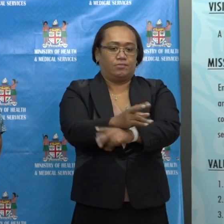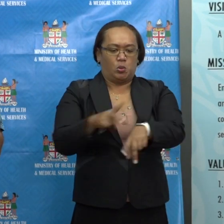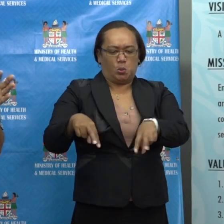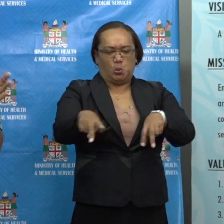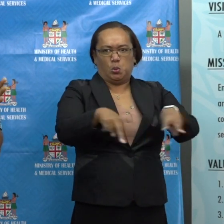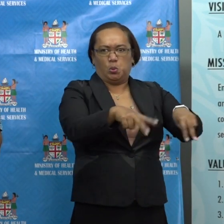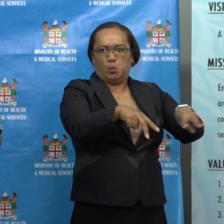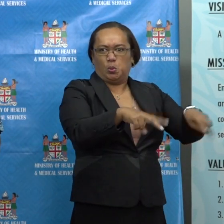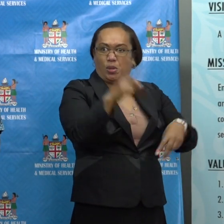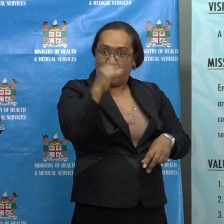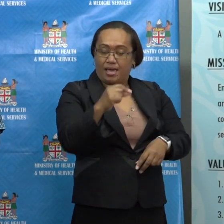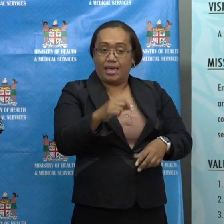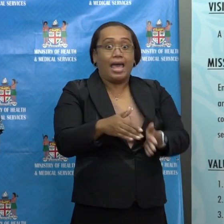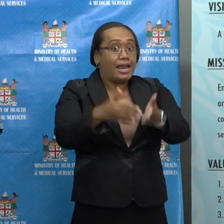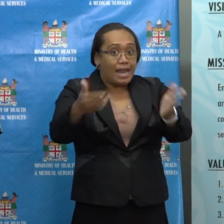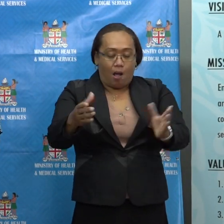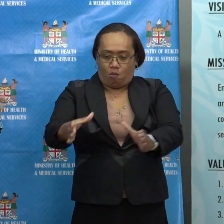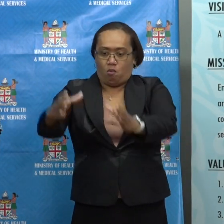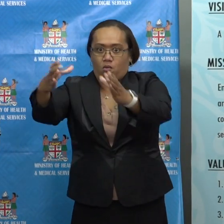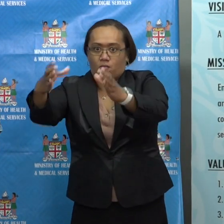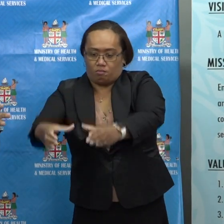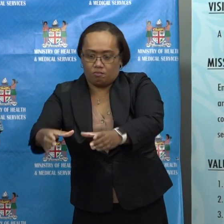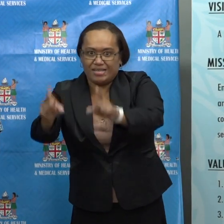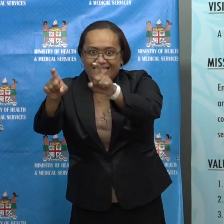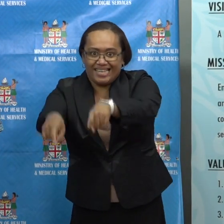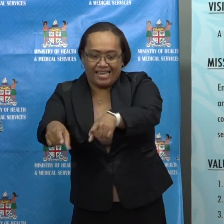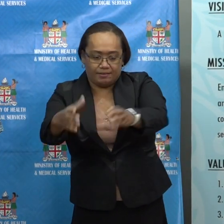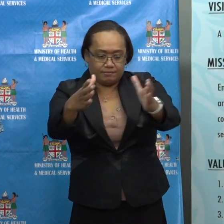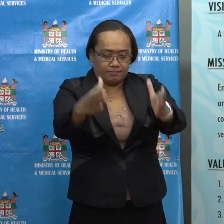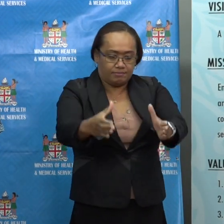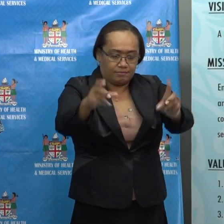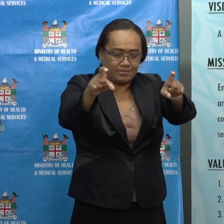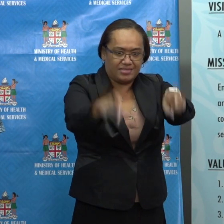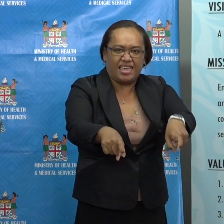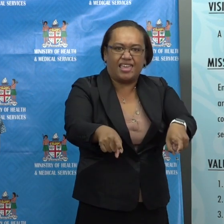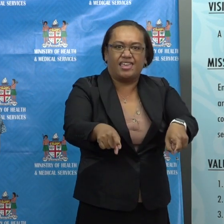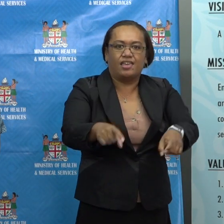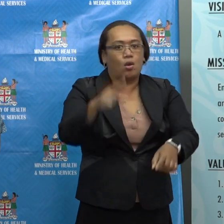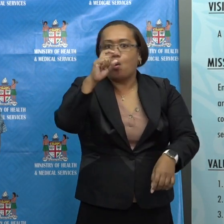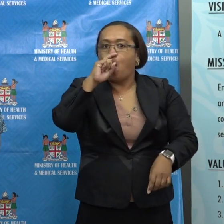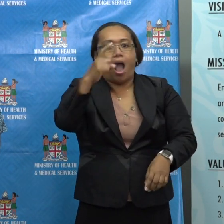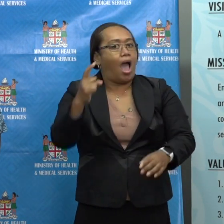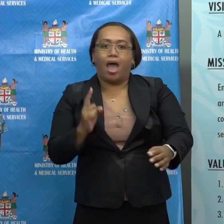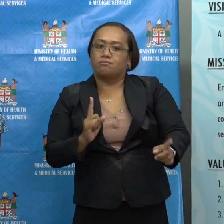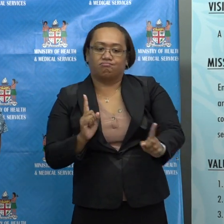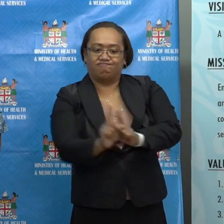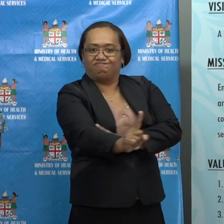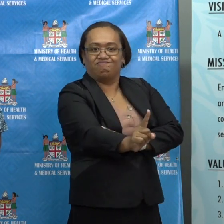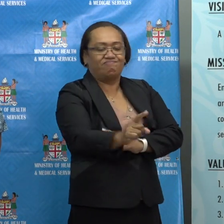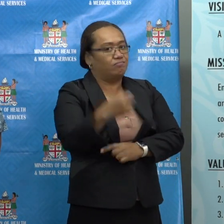Between all those containment zones that I've mentioned, you won't be allowed to just pass through.